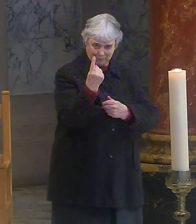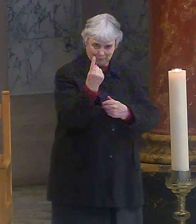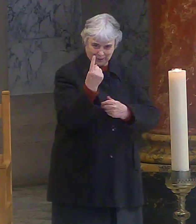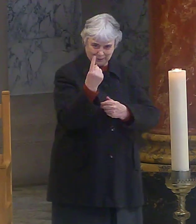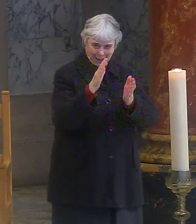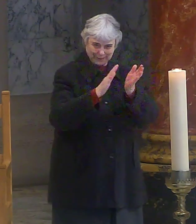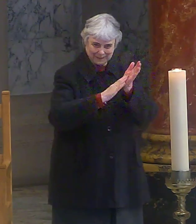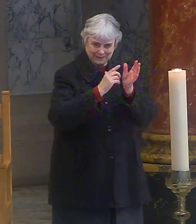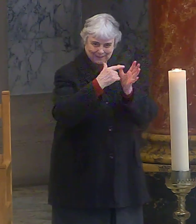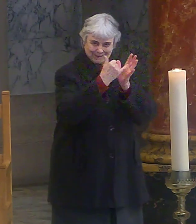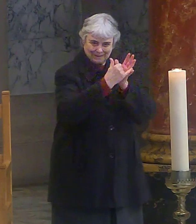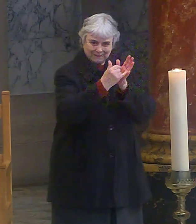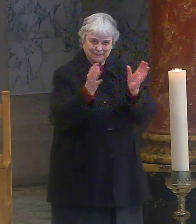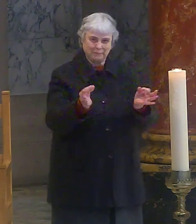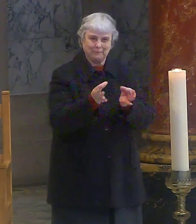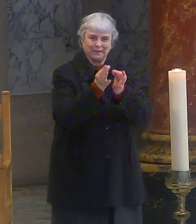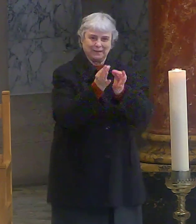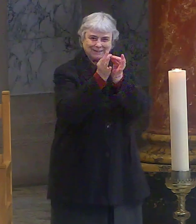too